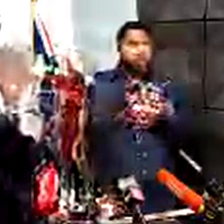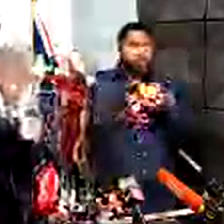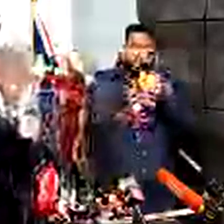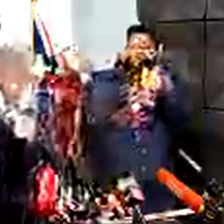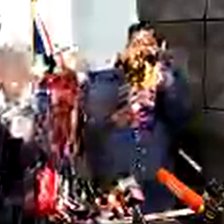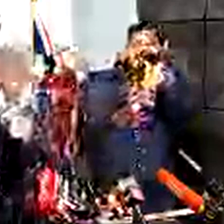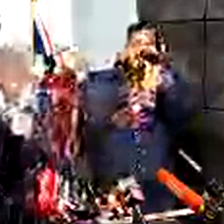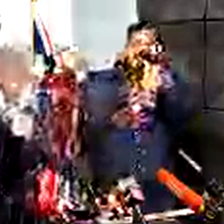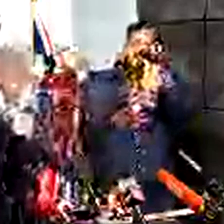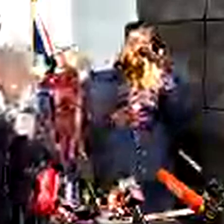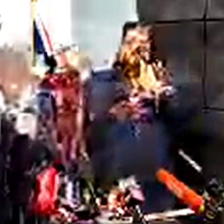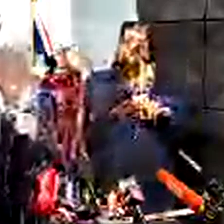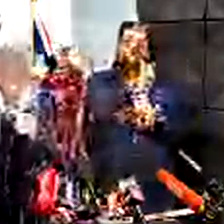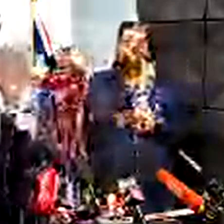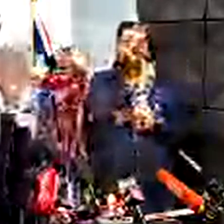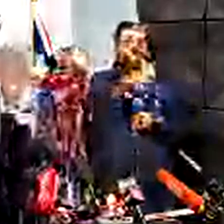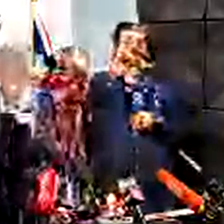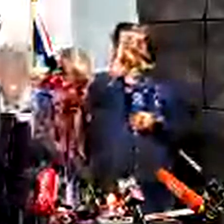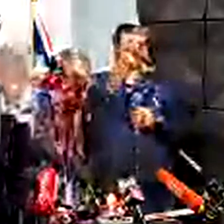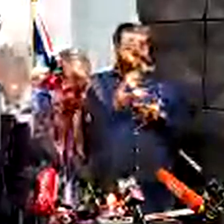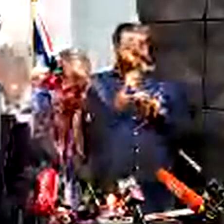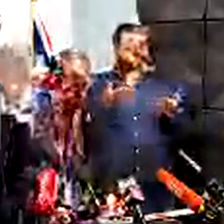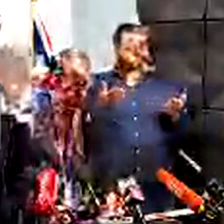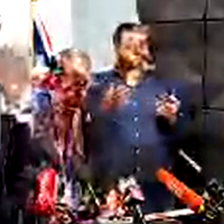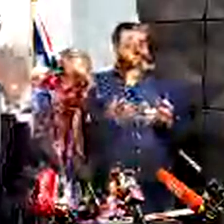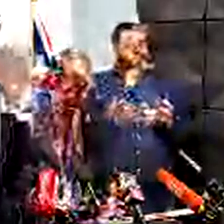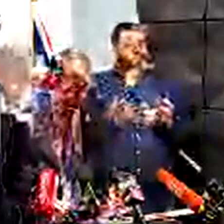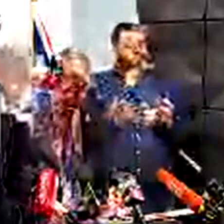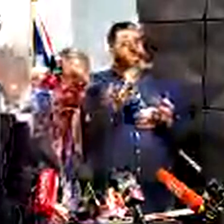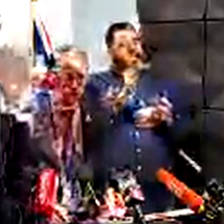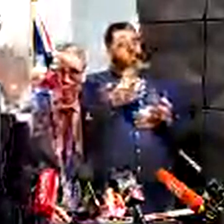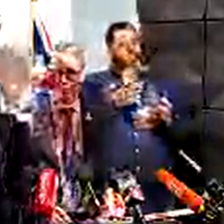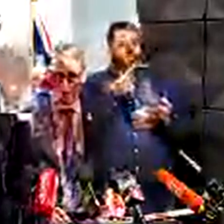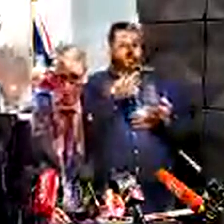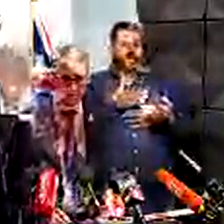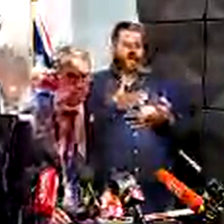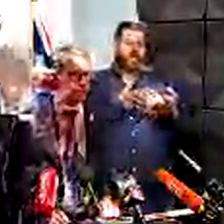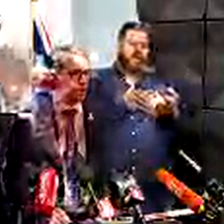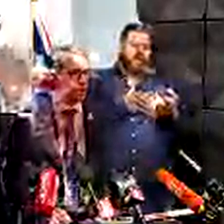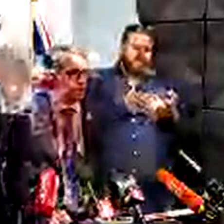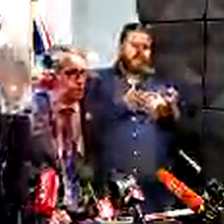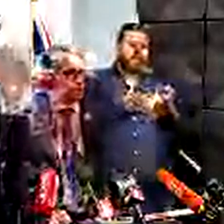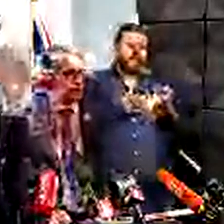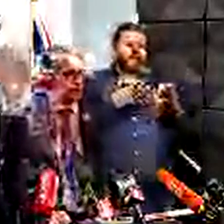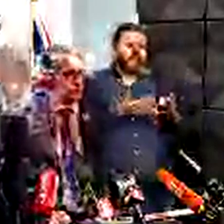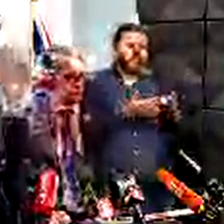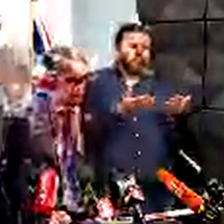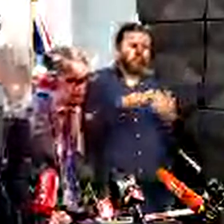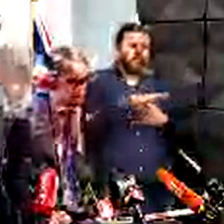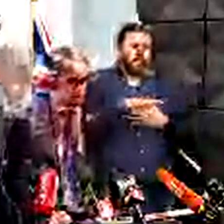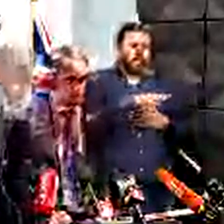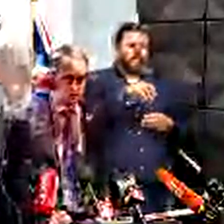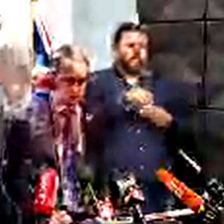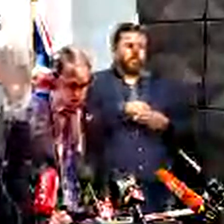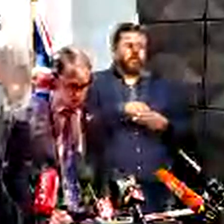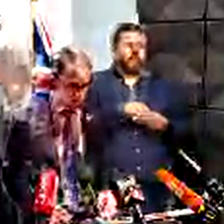Kia ora koutou. I just want to reiterate the sympathy and thoughts that we're extending to the families of all involved,